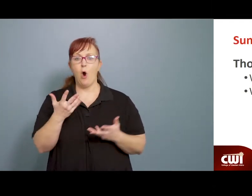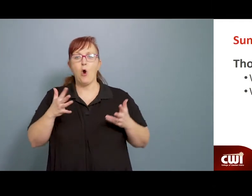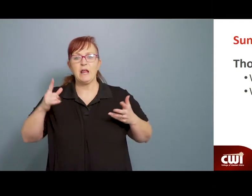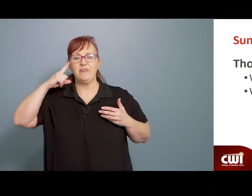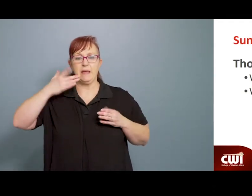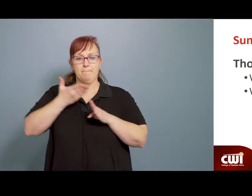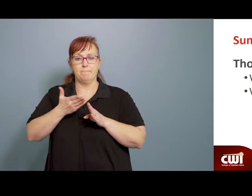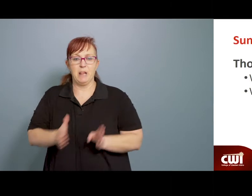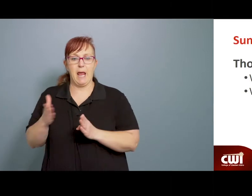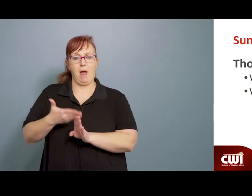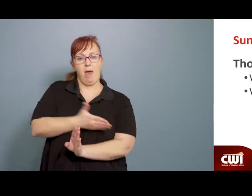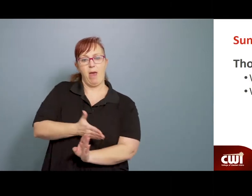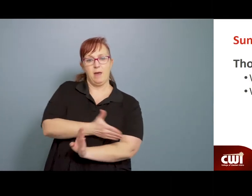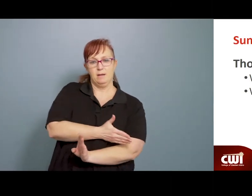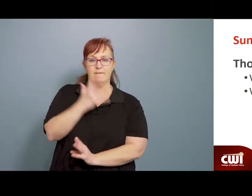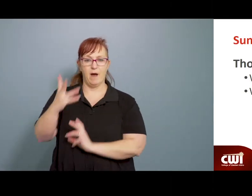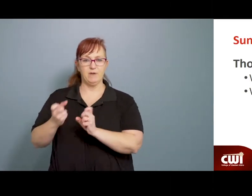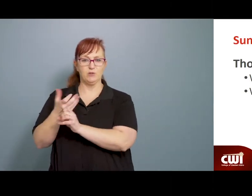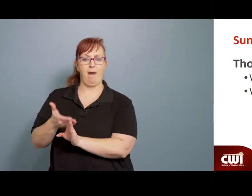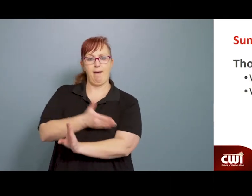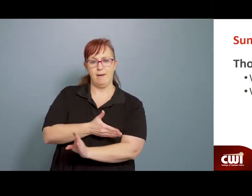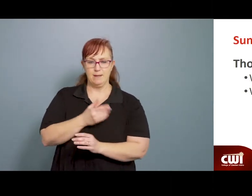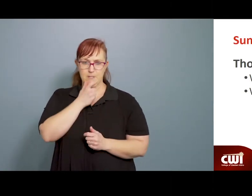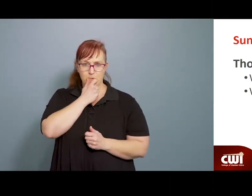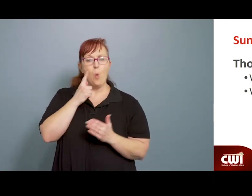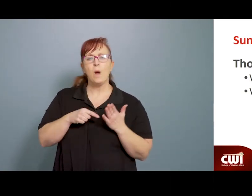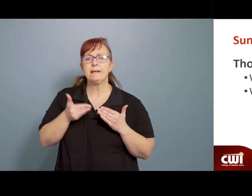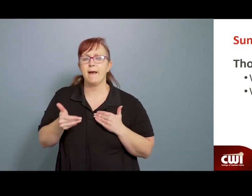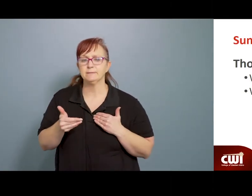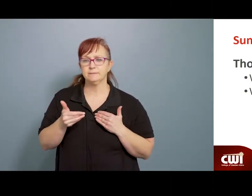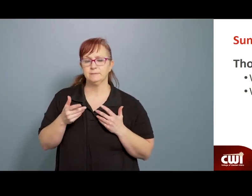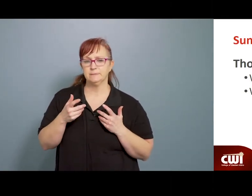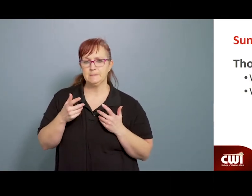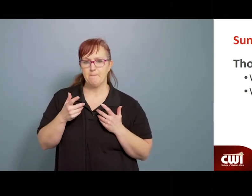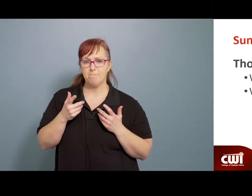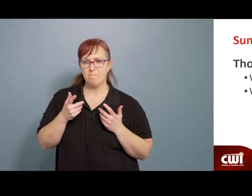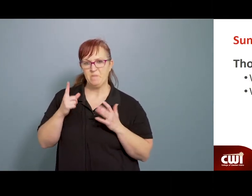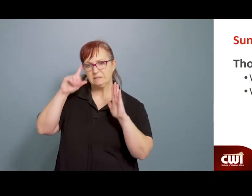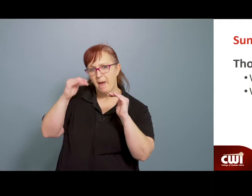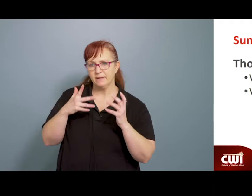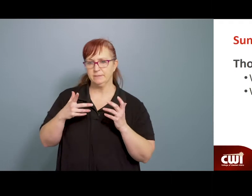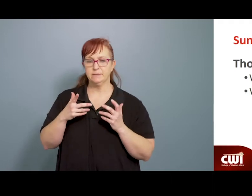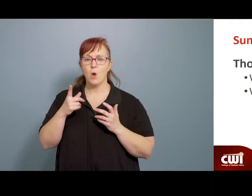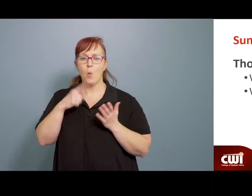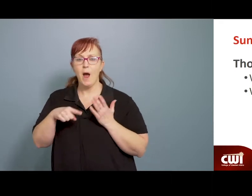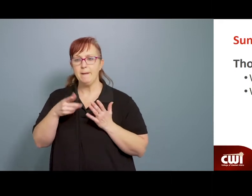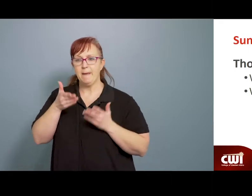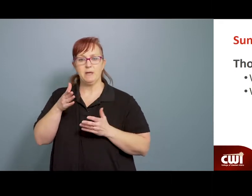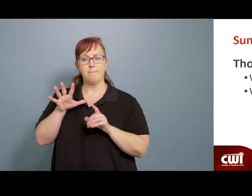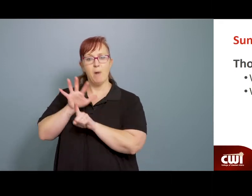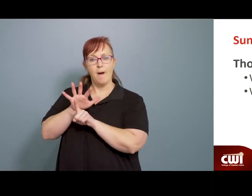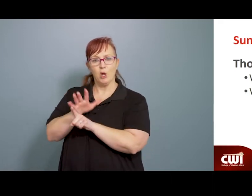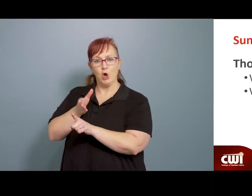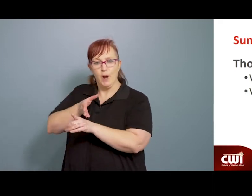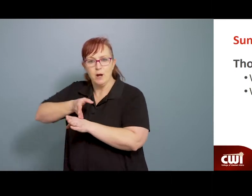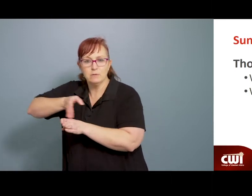We're scanning the environment to look for, what's the next thing? How do we expand into untapped markets? What are